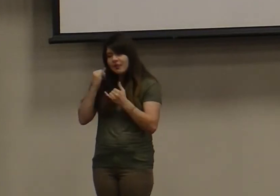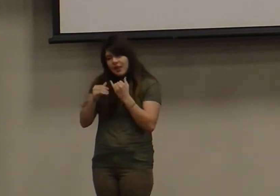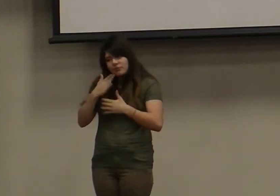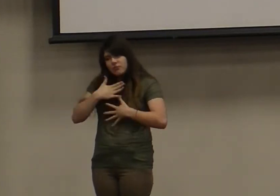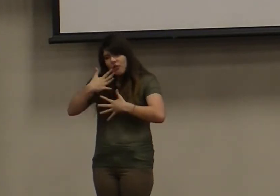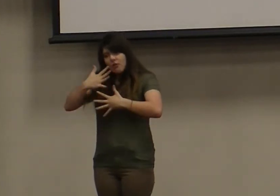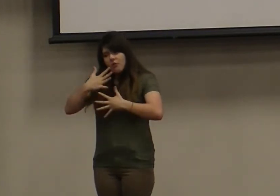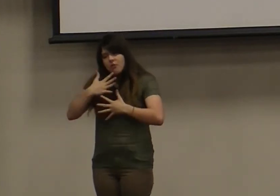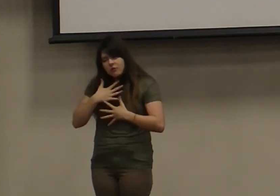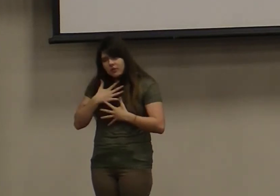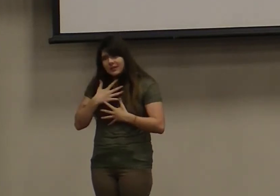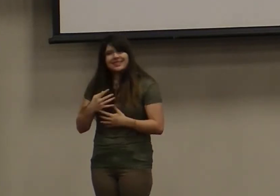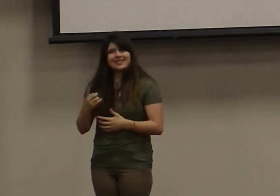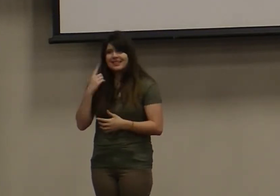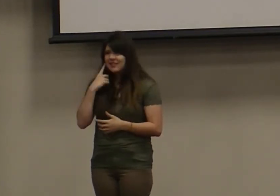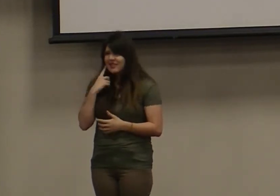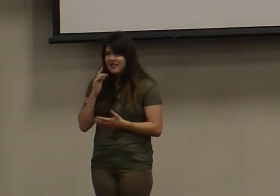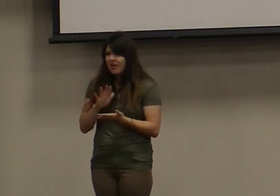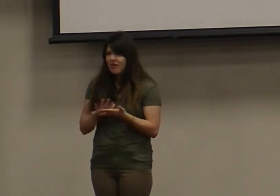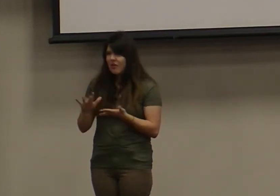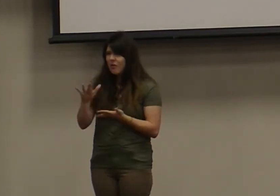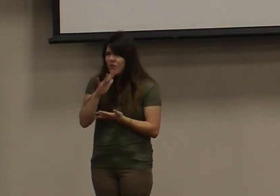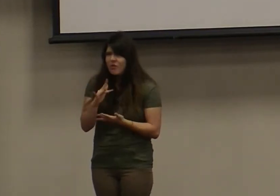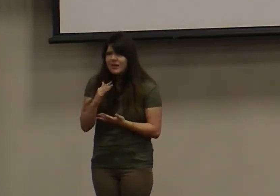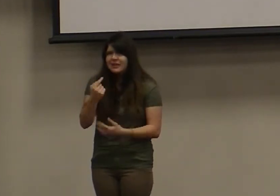doesn't sound all that glorious to me.